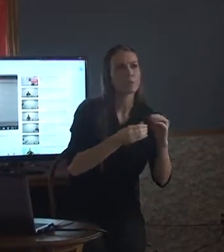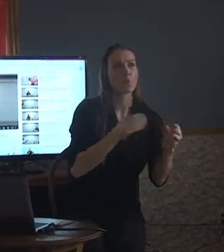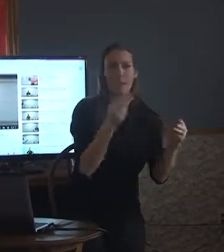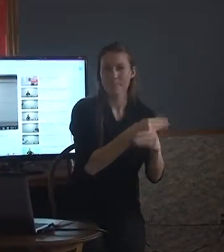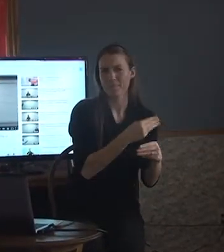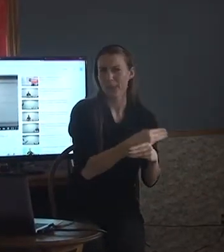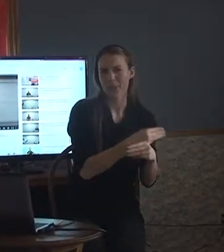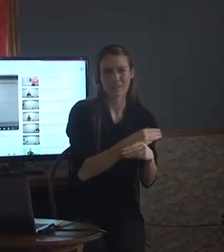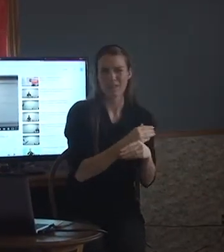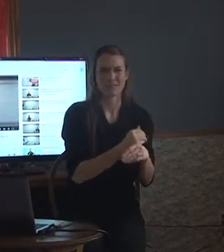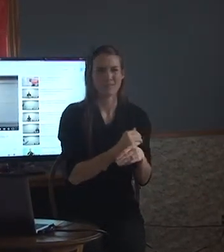do math?